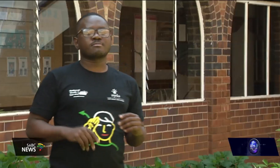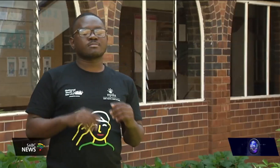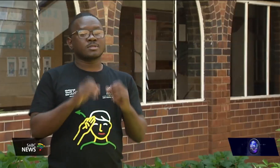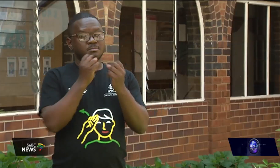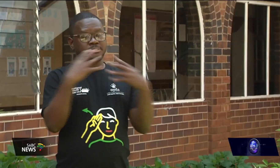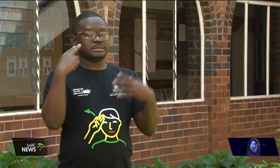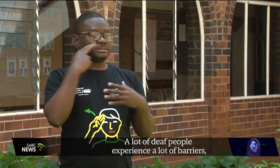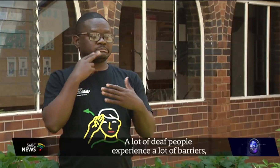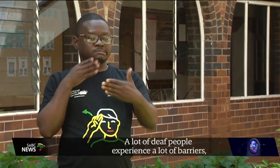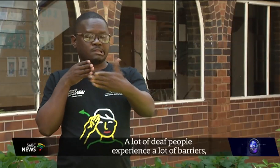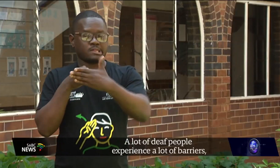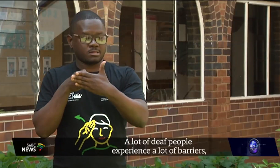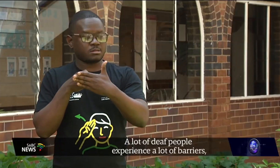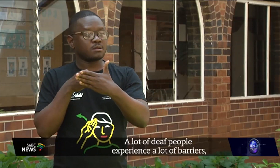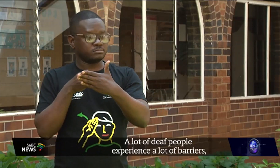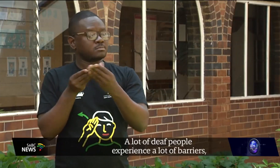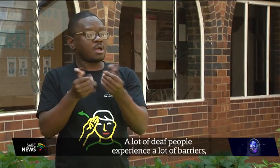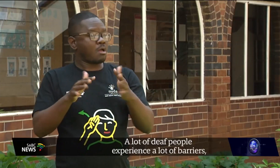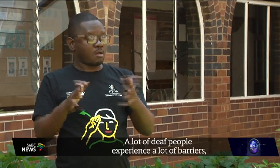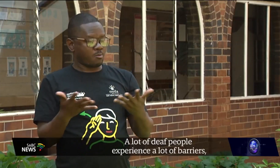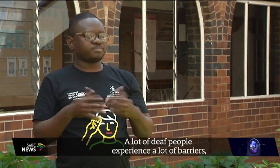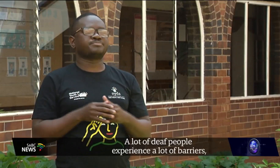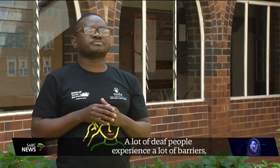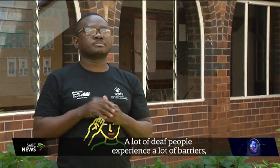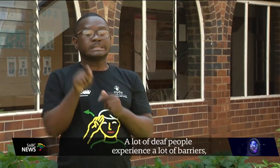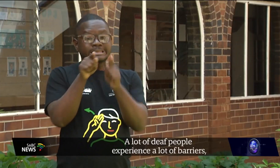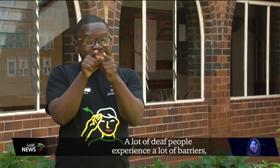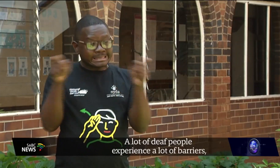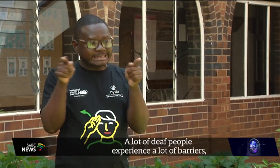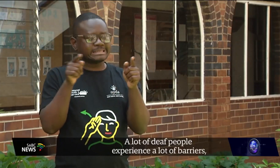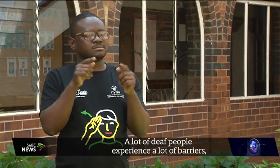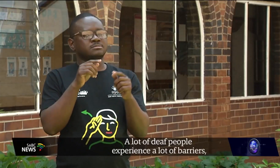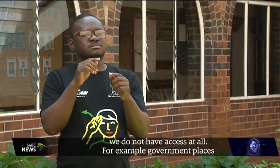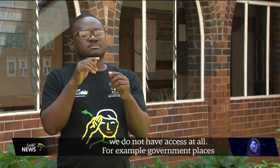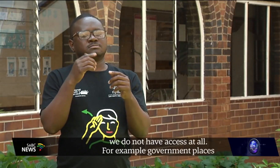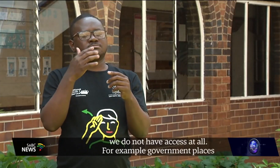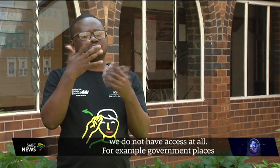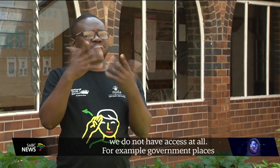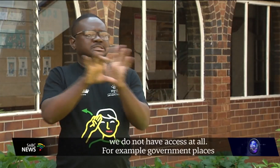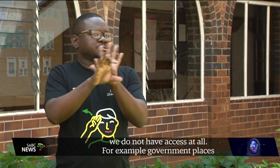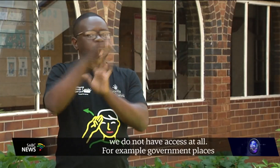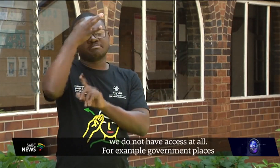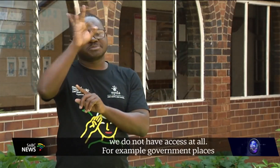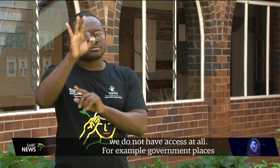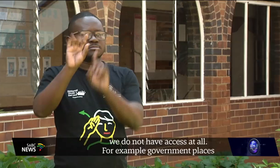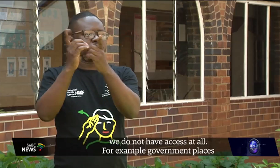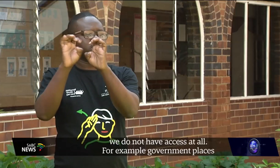Okay, madefa manchi go na le di-barriers tse ngata, ha rena access at all. Wa ntlhaloganya, for an